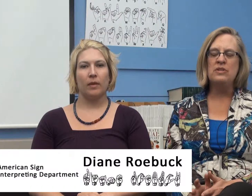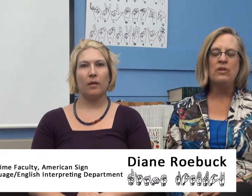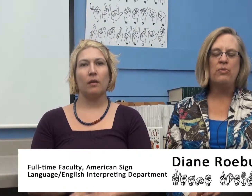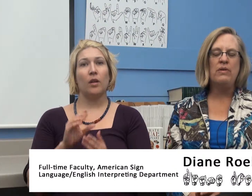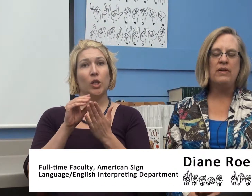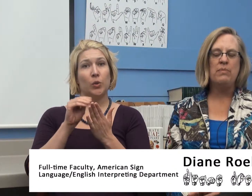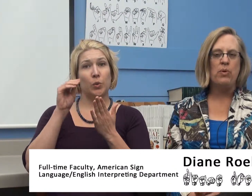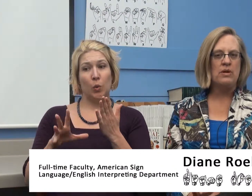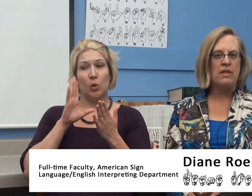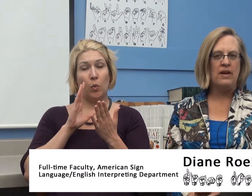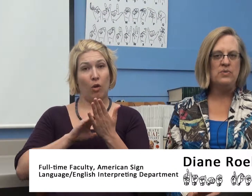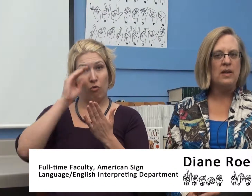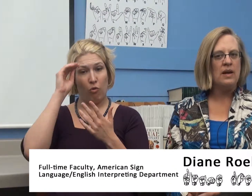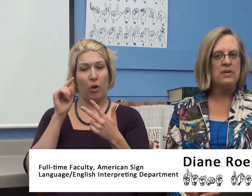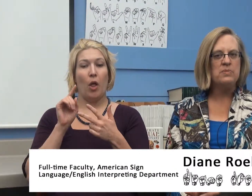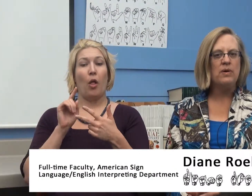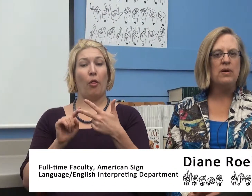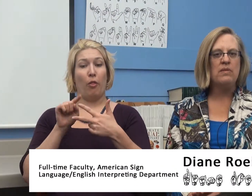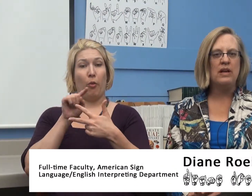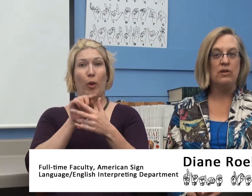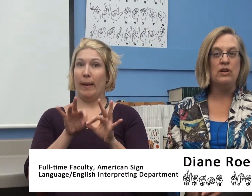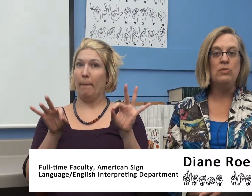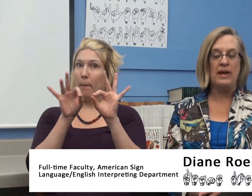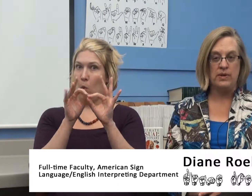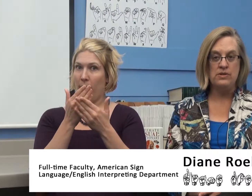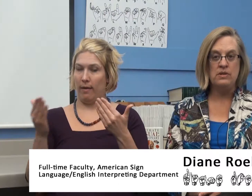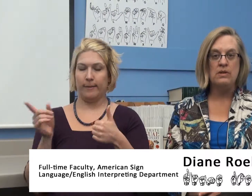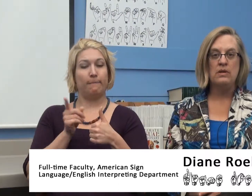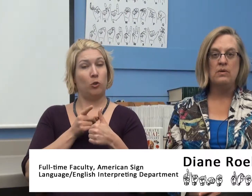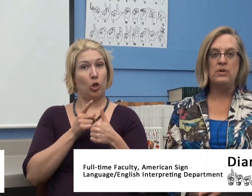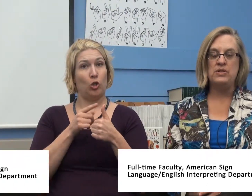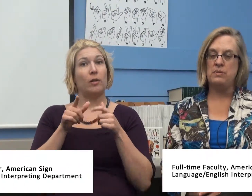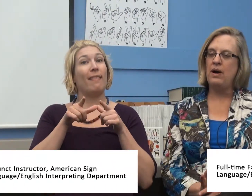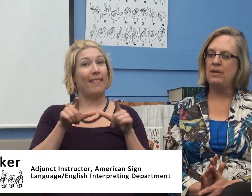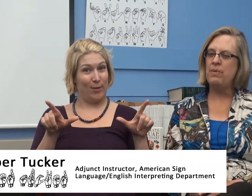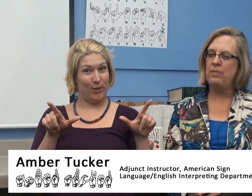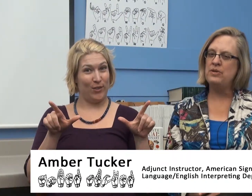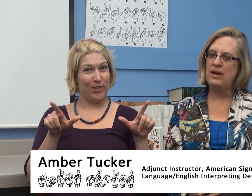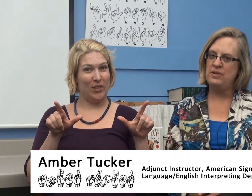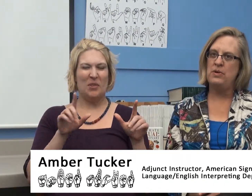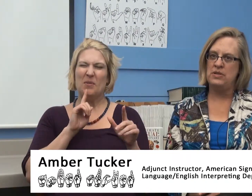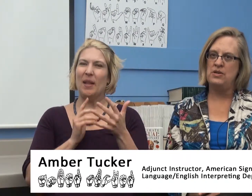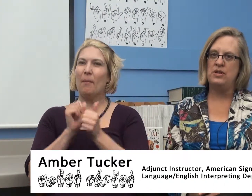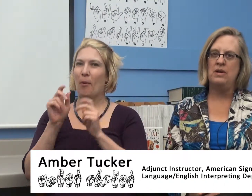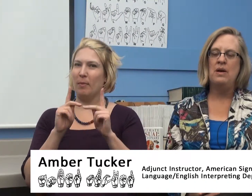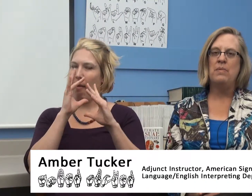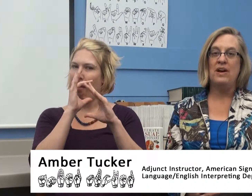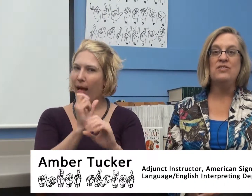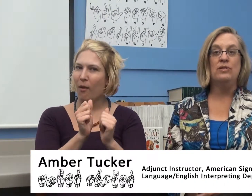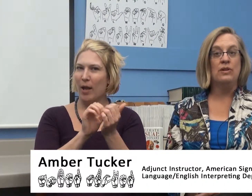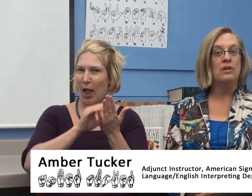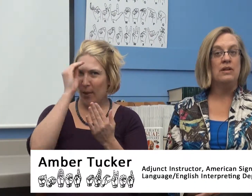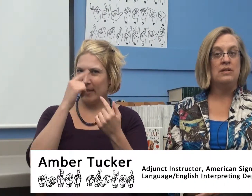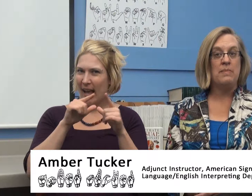Students learn three very important things when they come to this program. They learn a new language, which is the part that probably attracts the most attention. But they